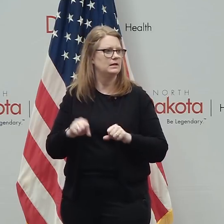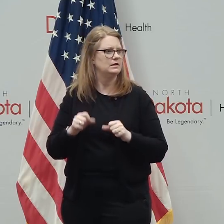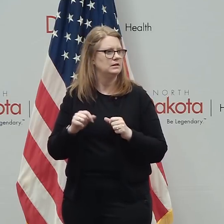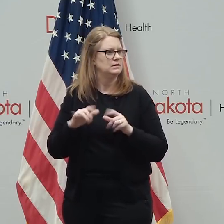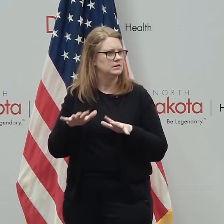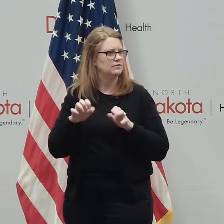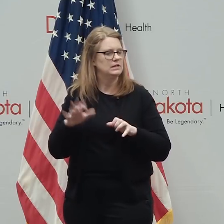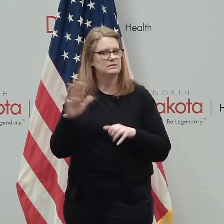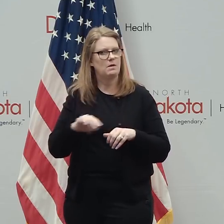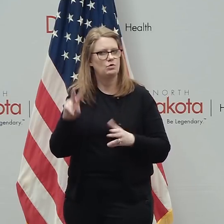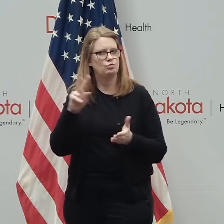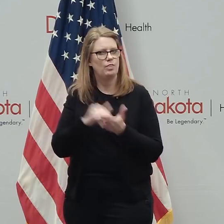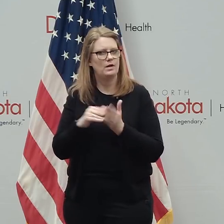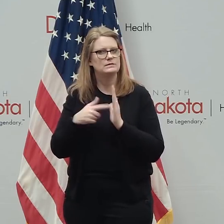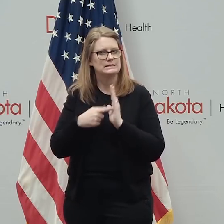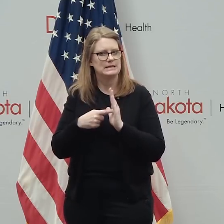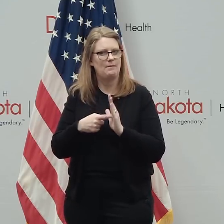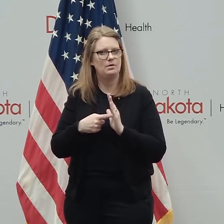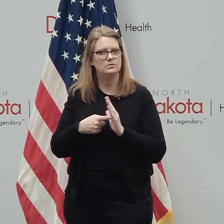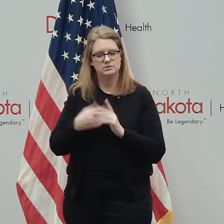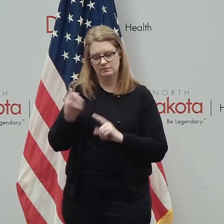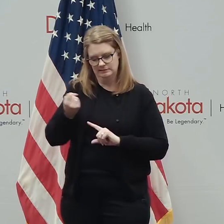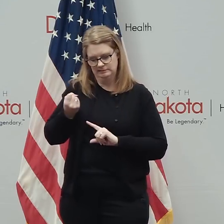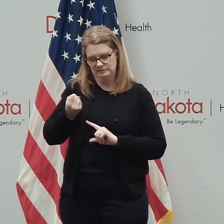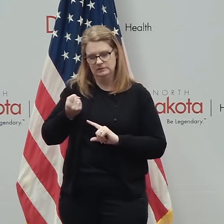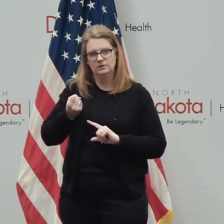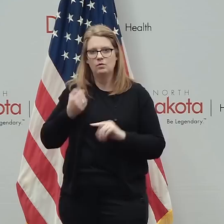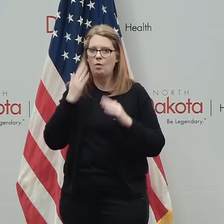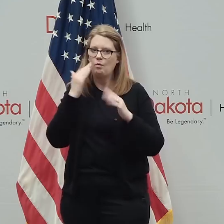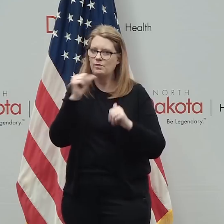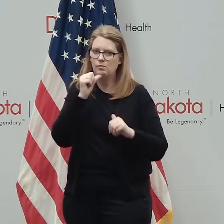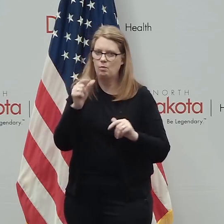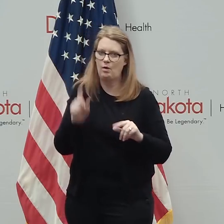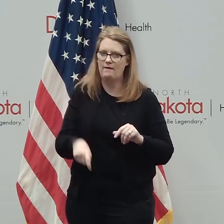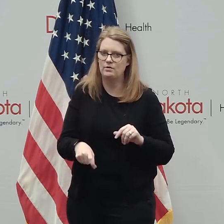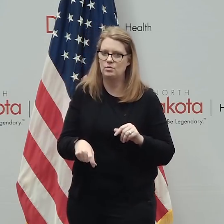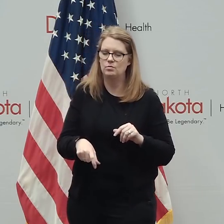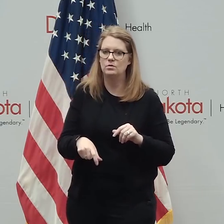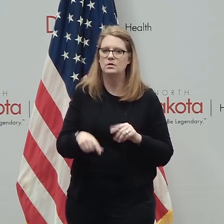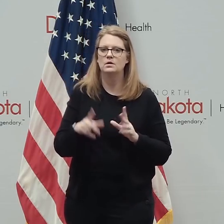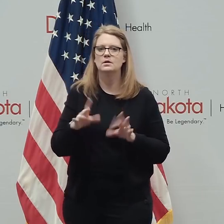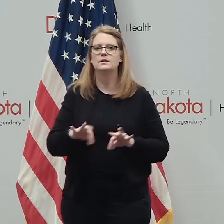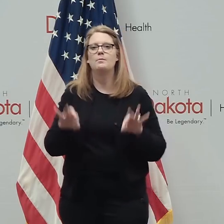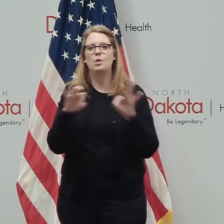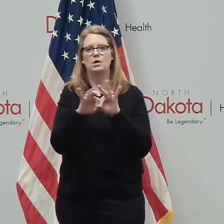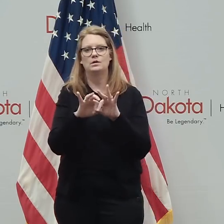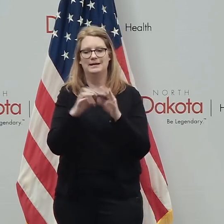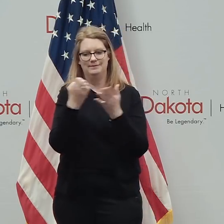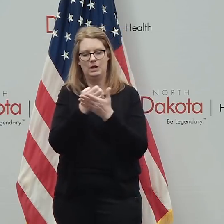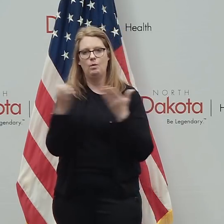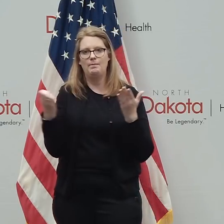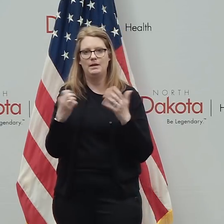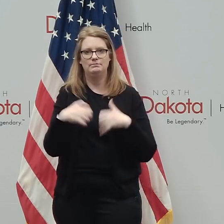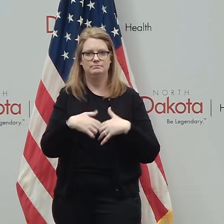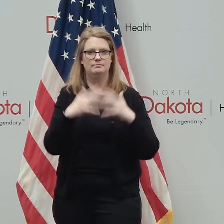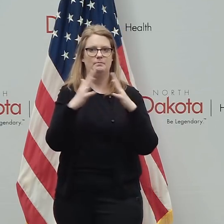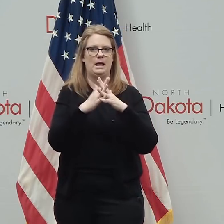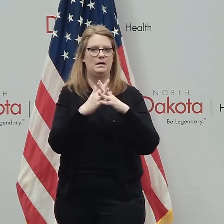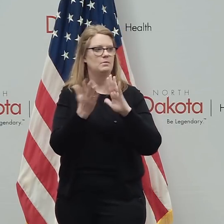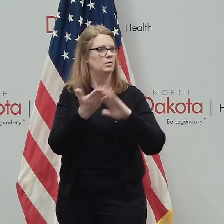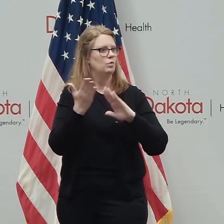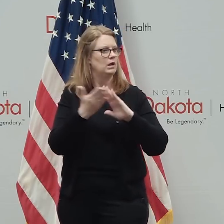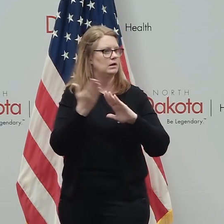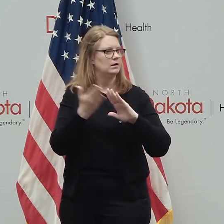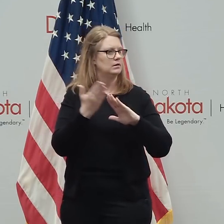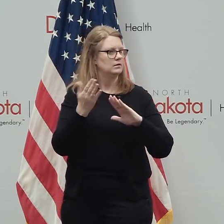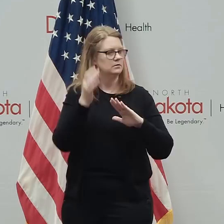2,000 samples, which would give them a little longer shelf life. Hopefully we won't have to do that. The key here is getting all the equipment back up and